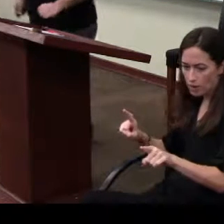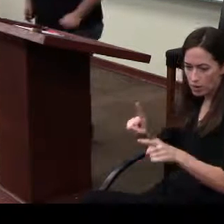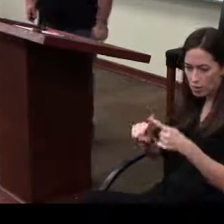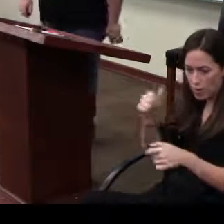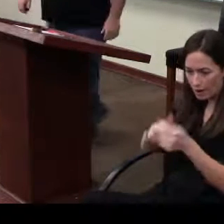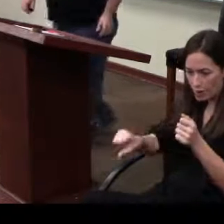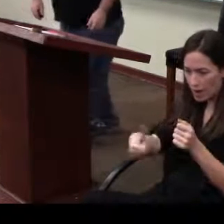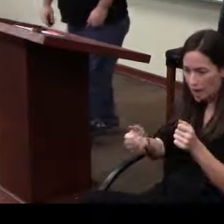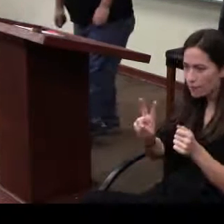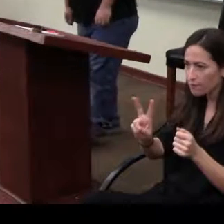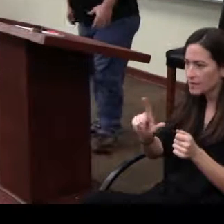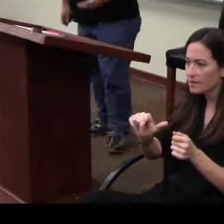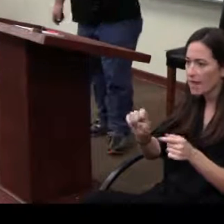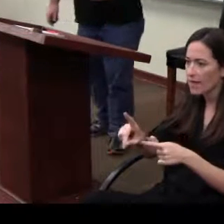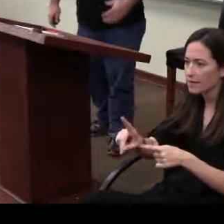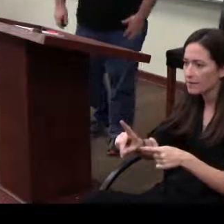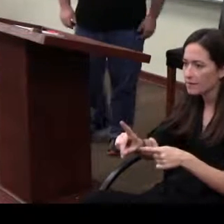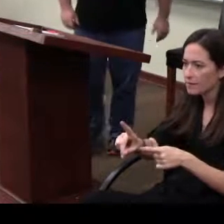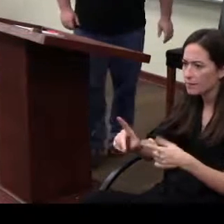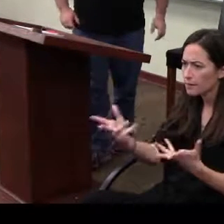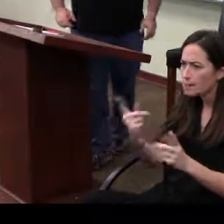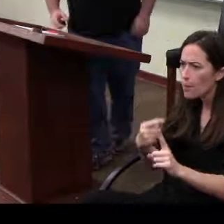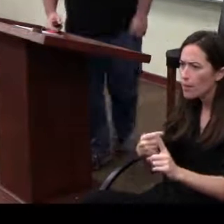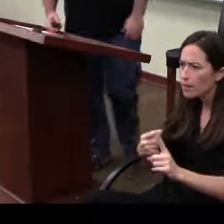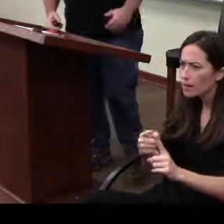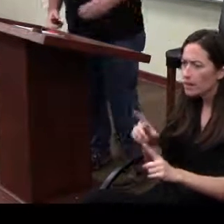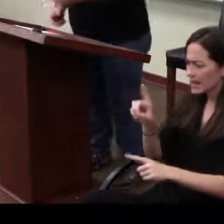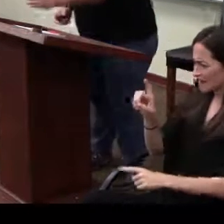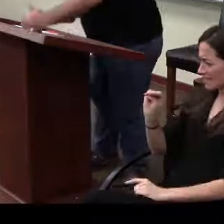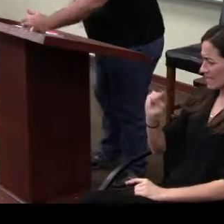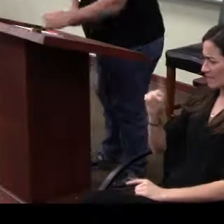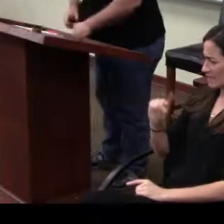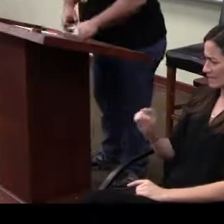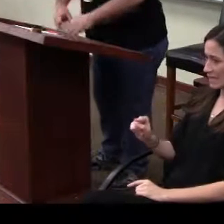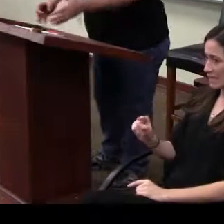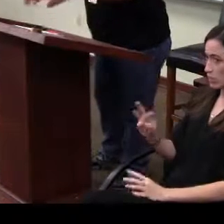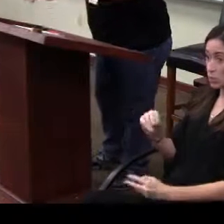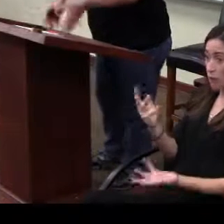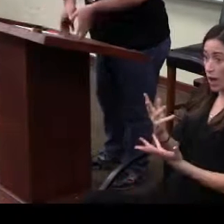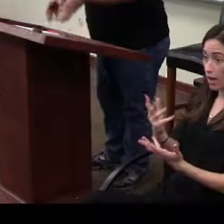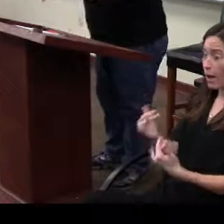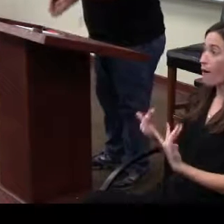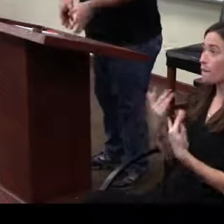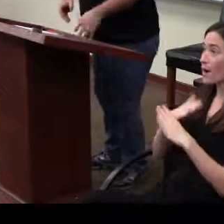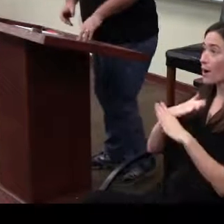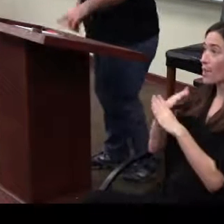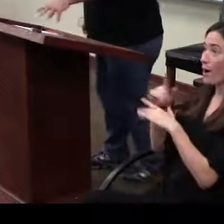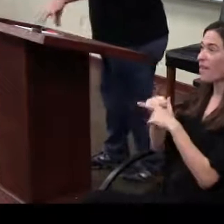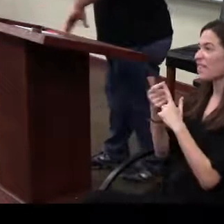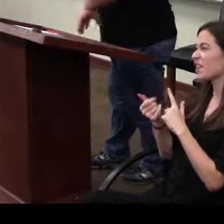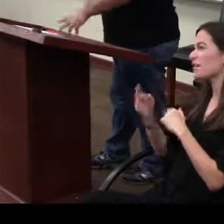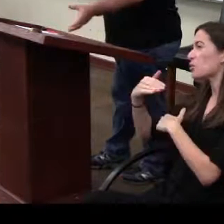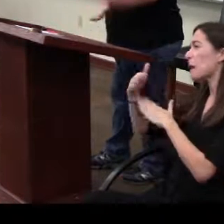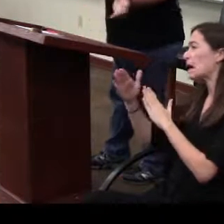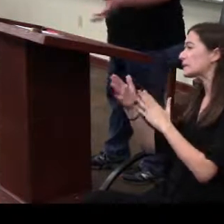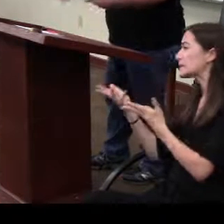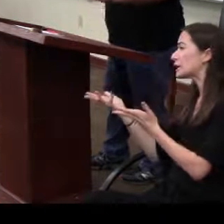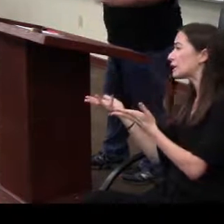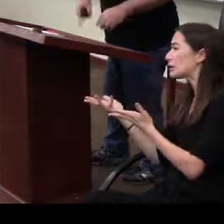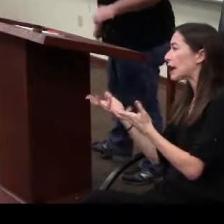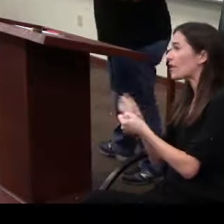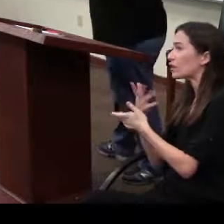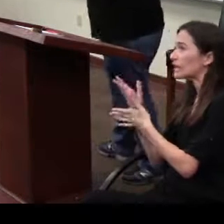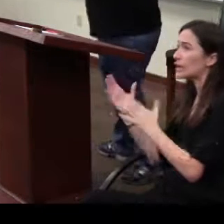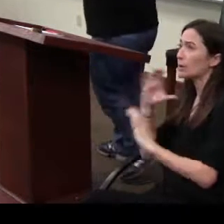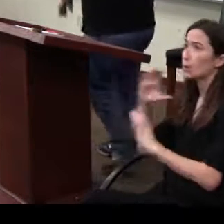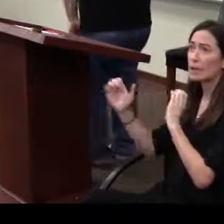point? when they told me they had a DMZ, the DMZ was, there's a firewall here, and then there's a couple of boxes back here, and everything can